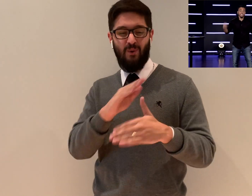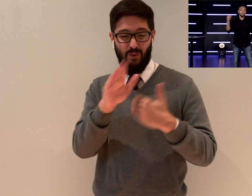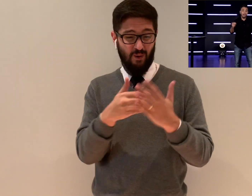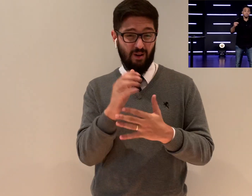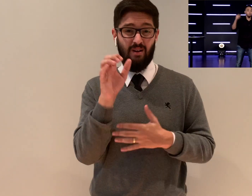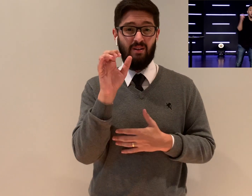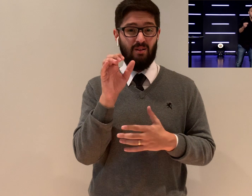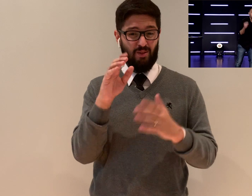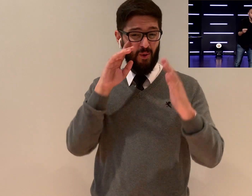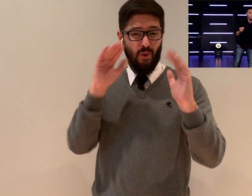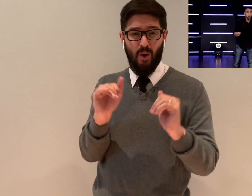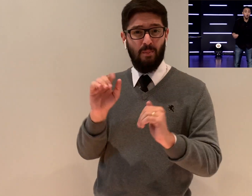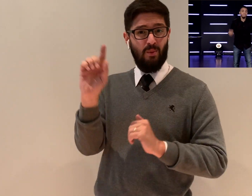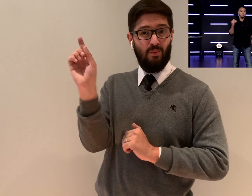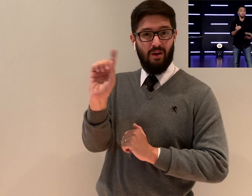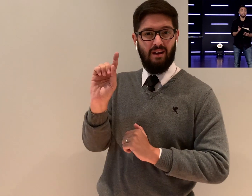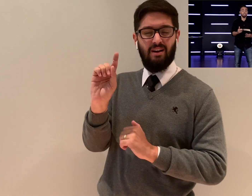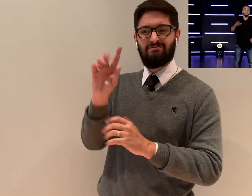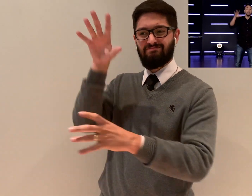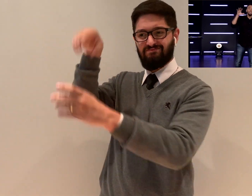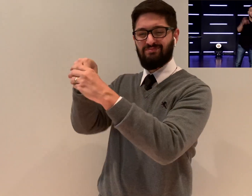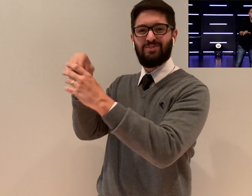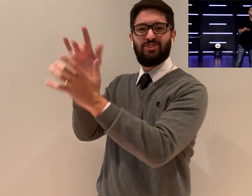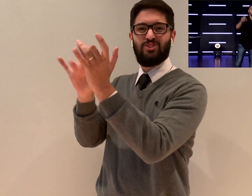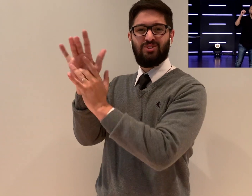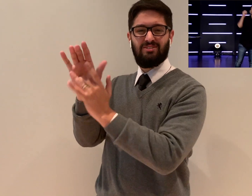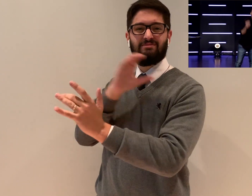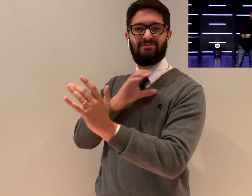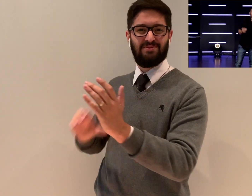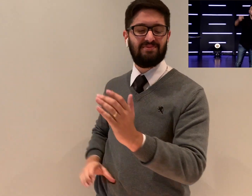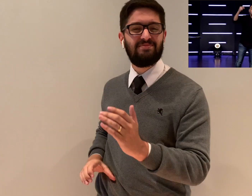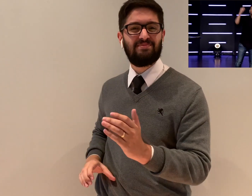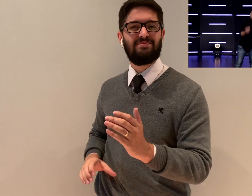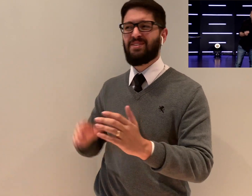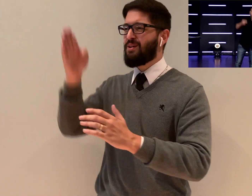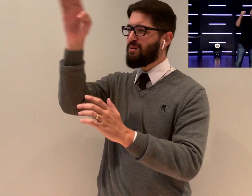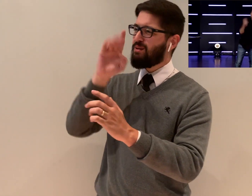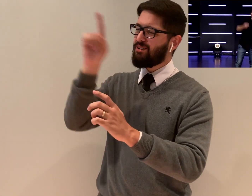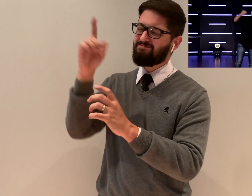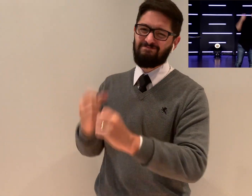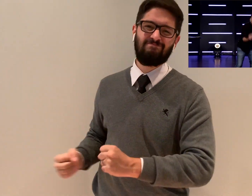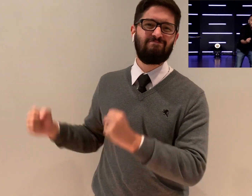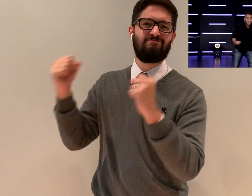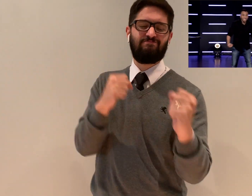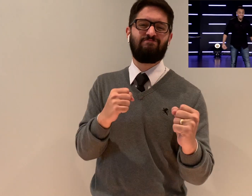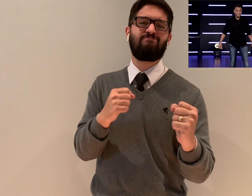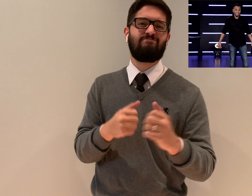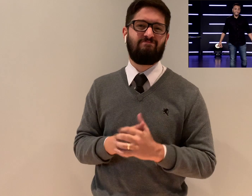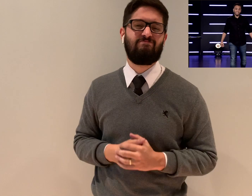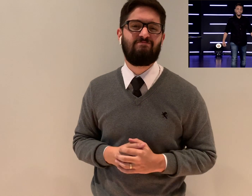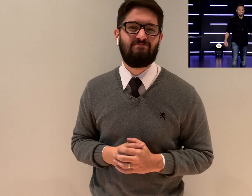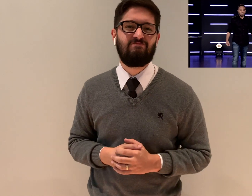that is found in one person alone, and that person is Jesus Christ, God Almighty.